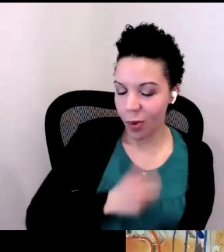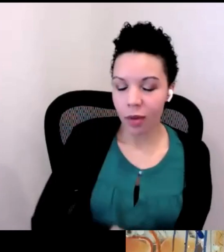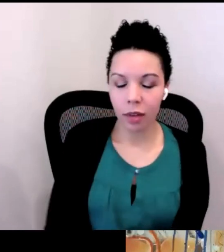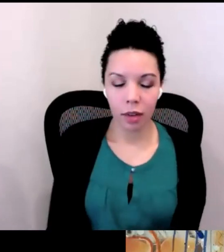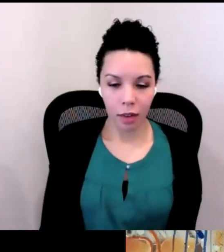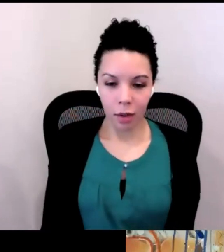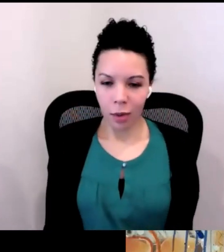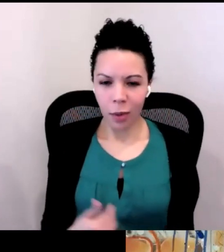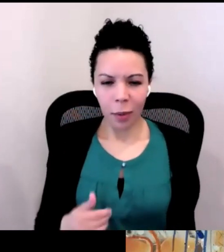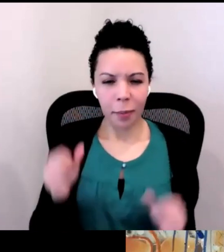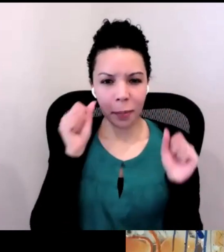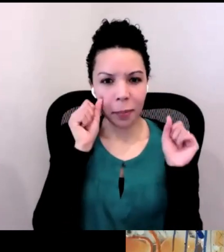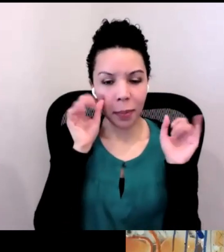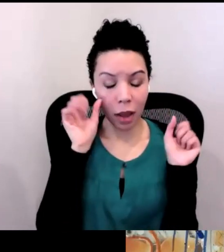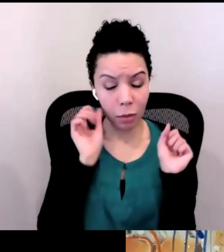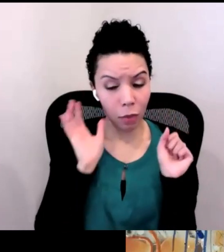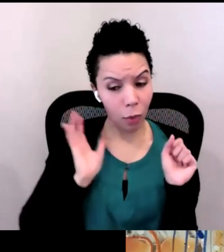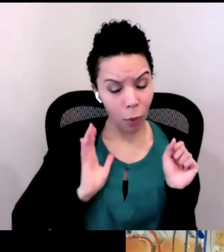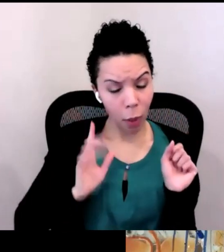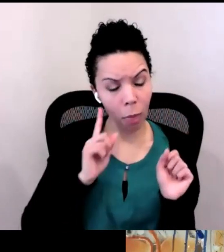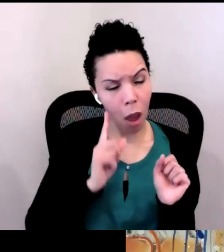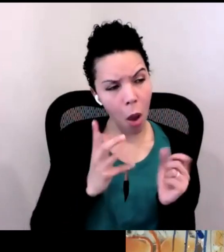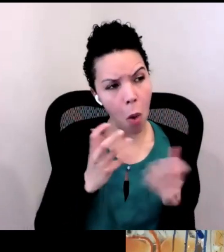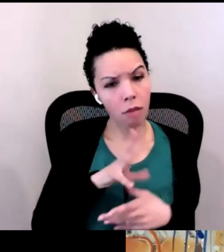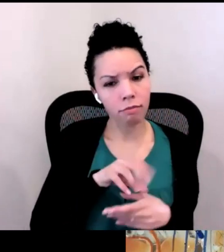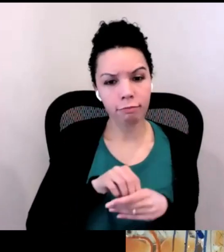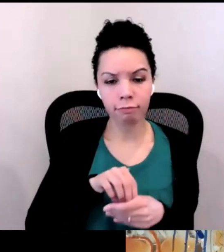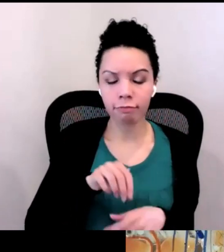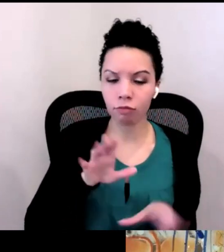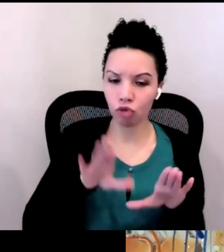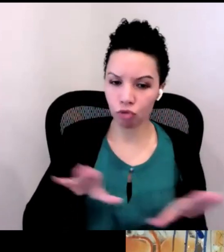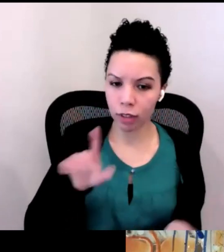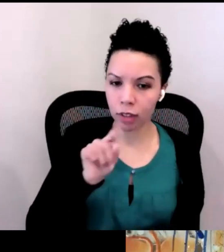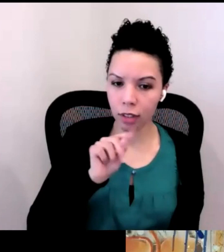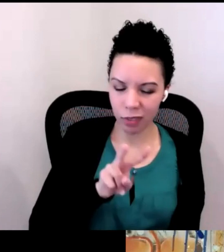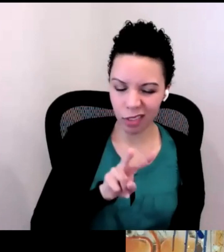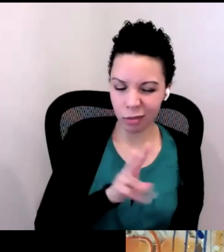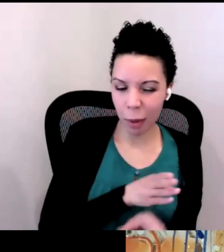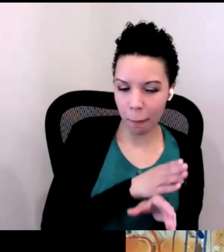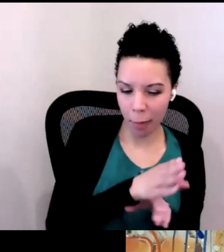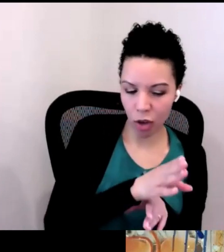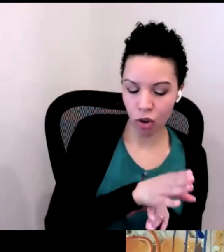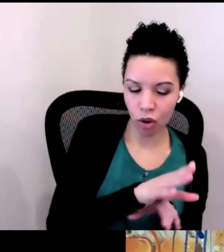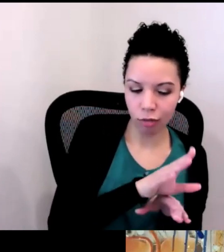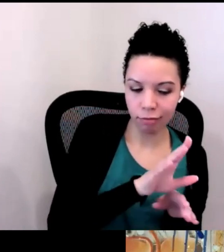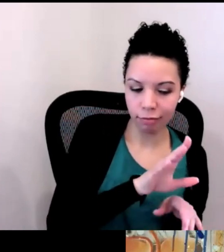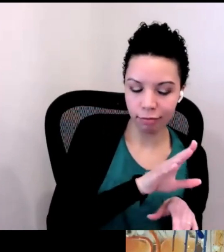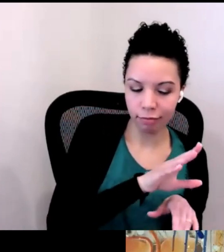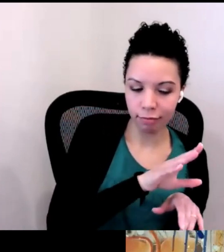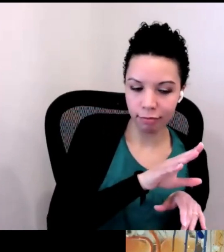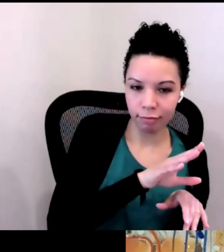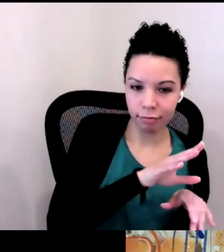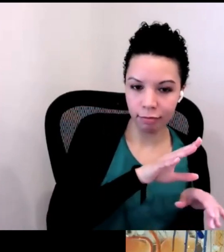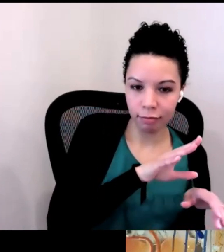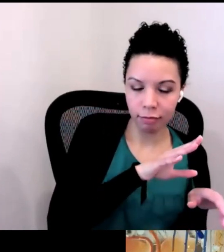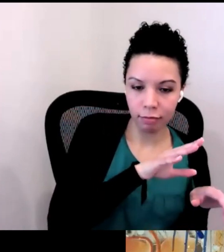I always thought that I wanted to go into children's television. I majored in television, minor in education. So getting this experience, because so much